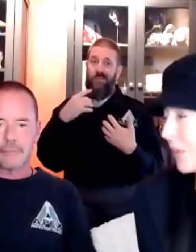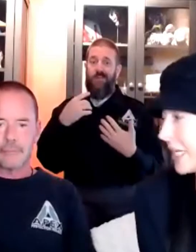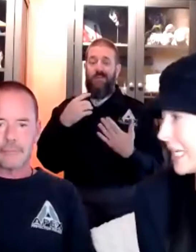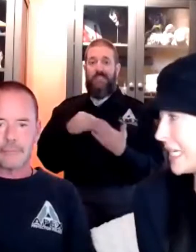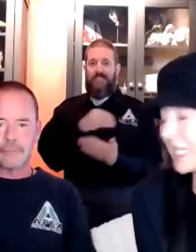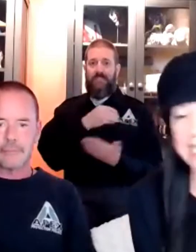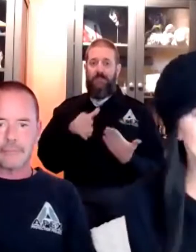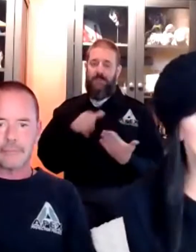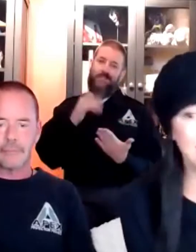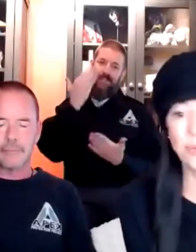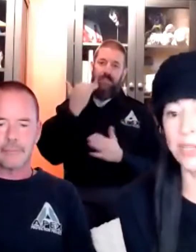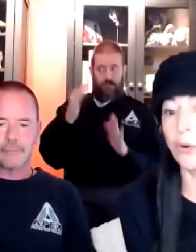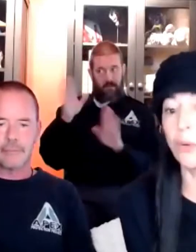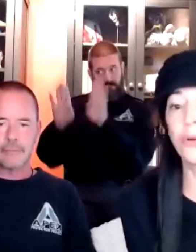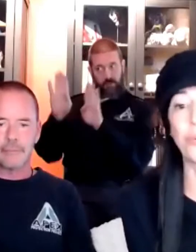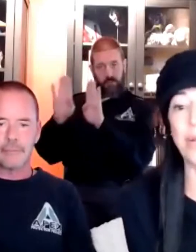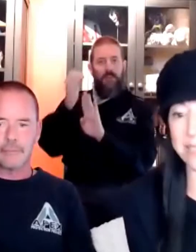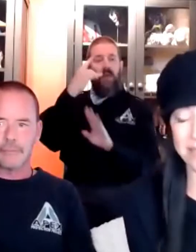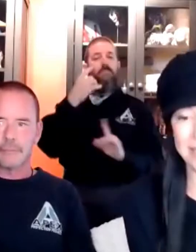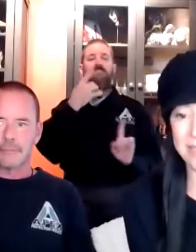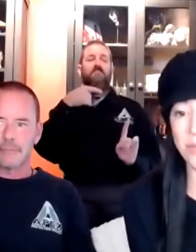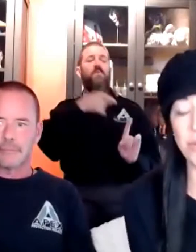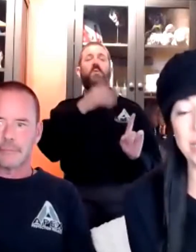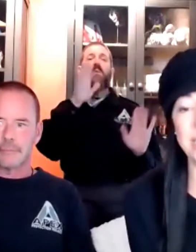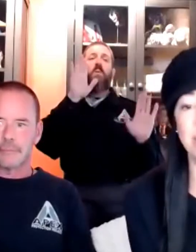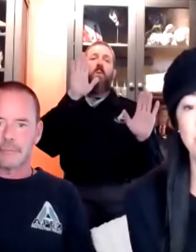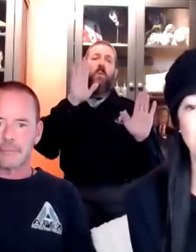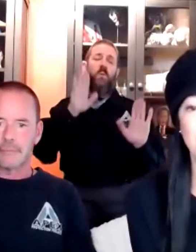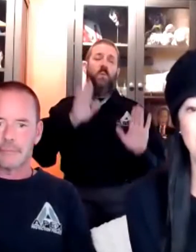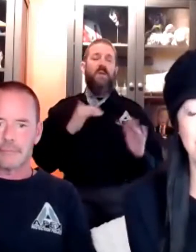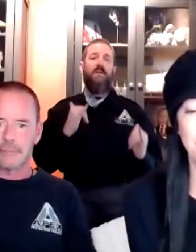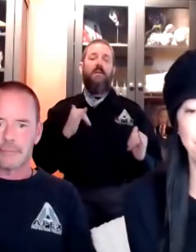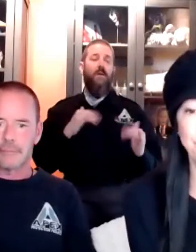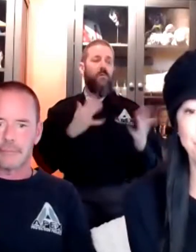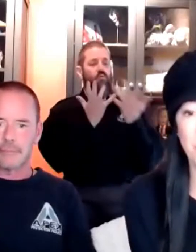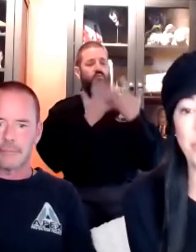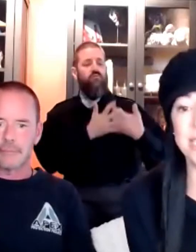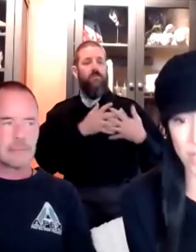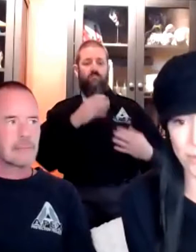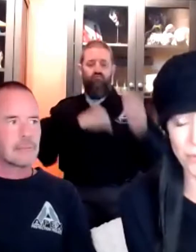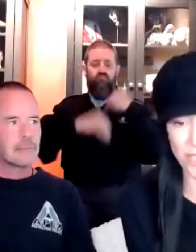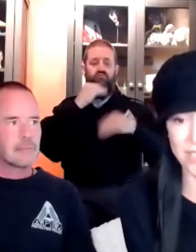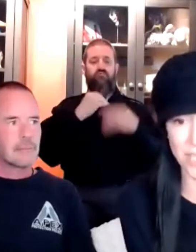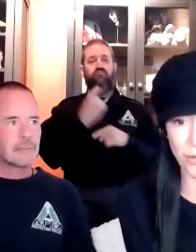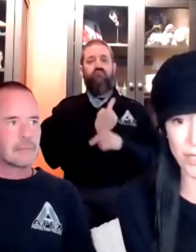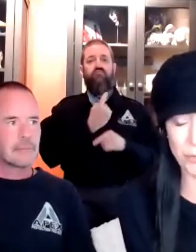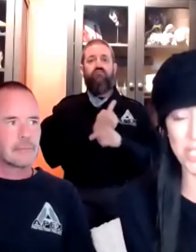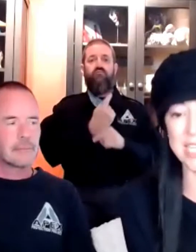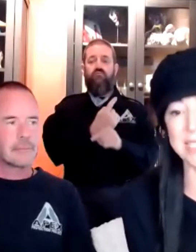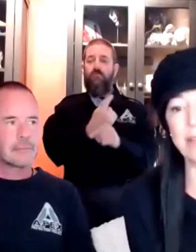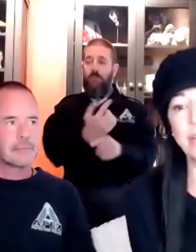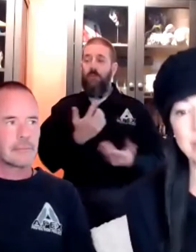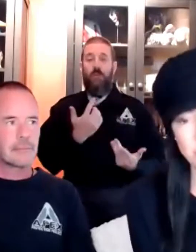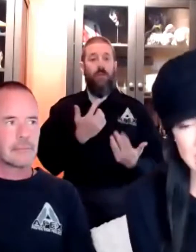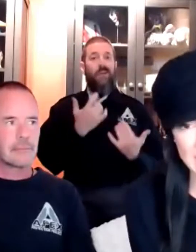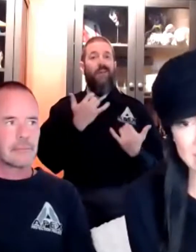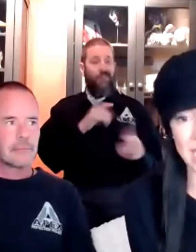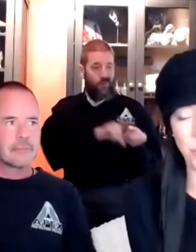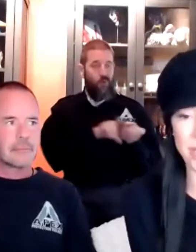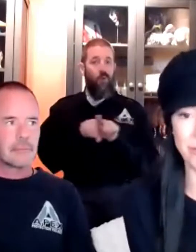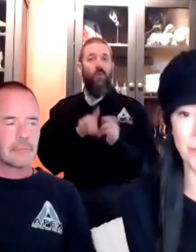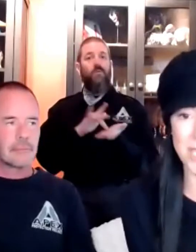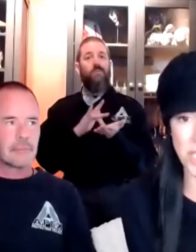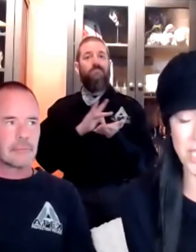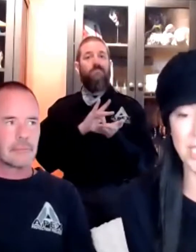but he's doing great. He's doing great. He's also on prednisone, which is a steroid which he takes every other day to